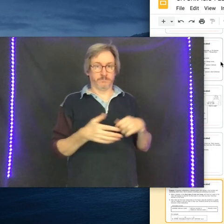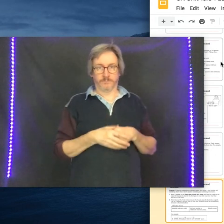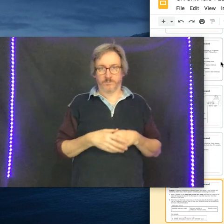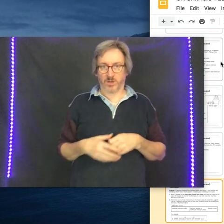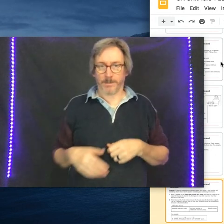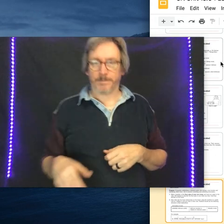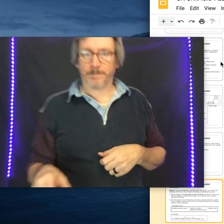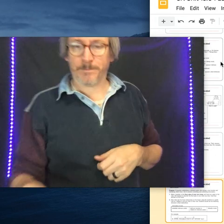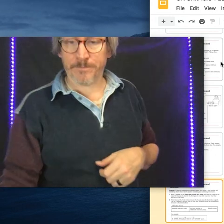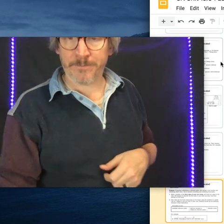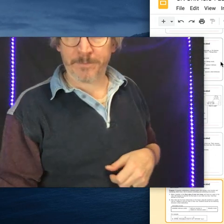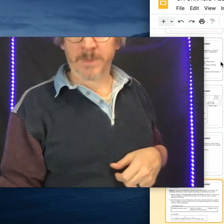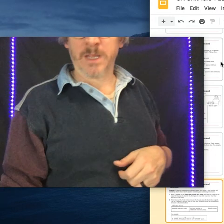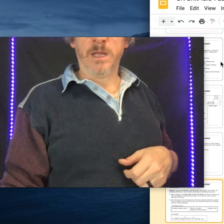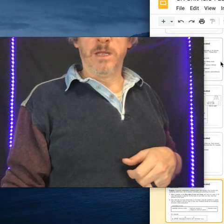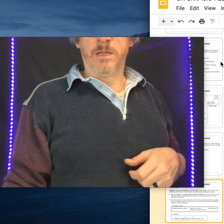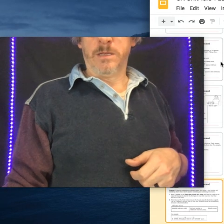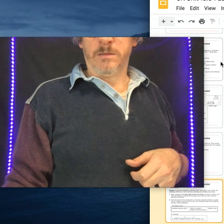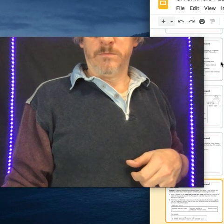Okay.